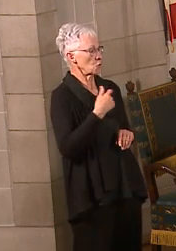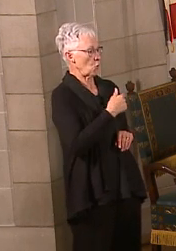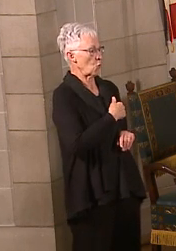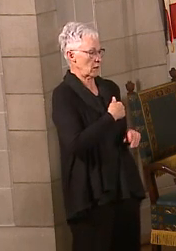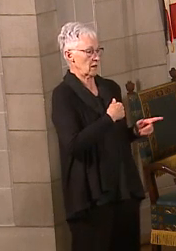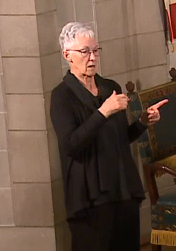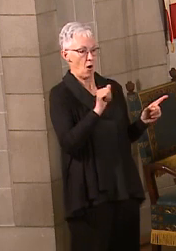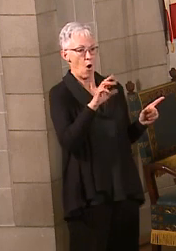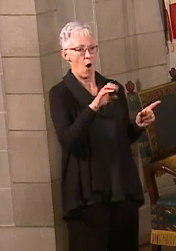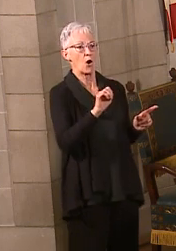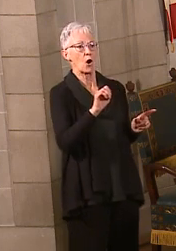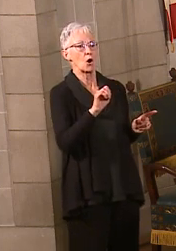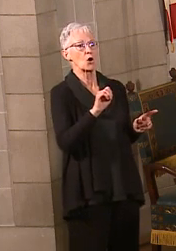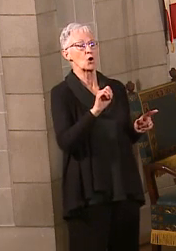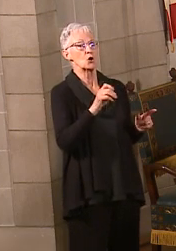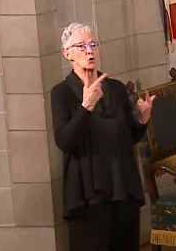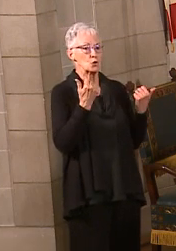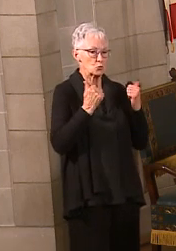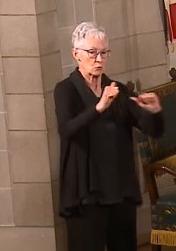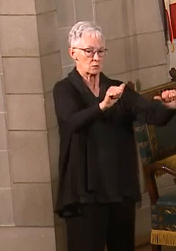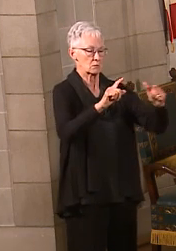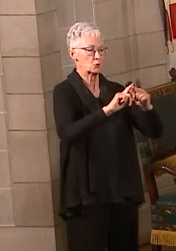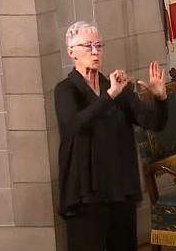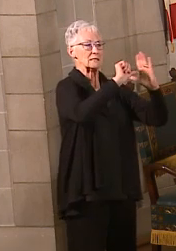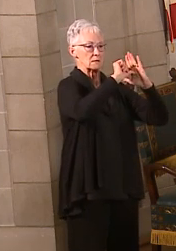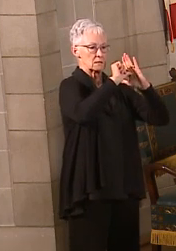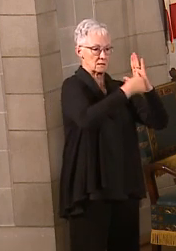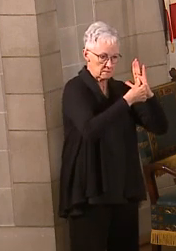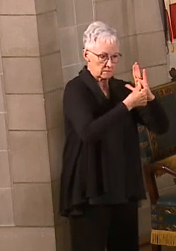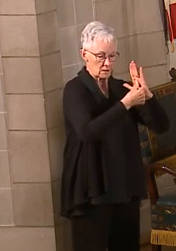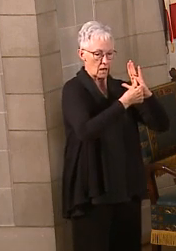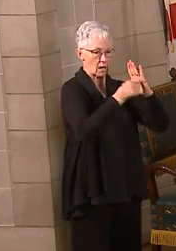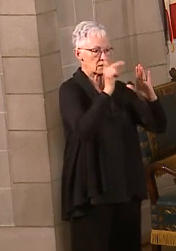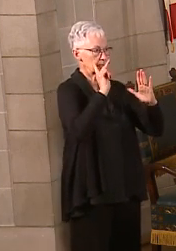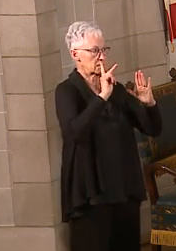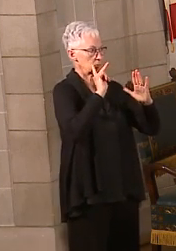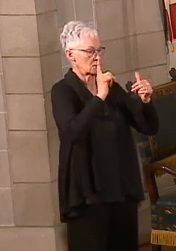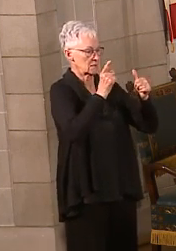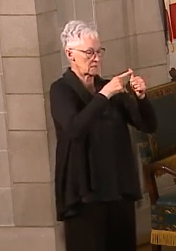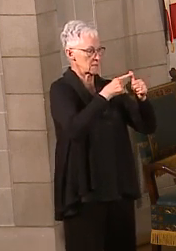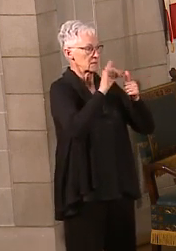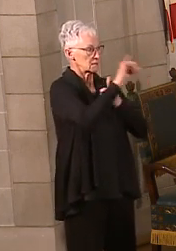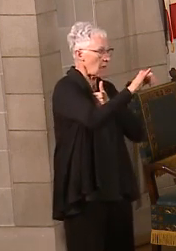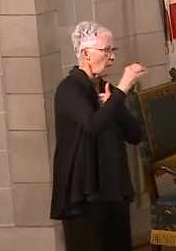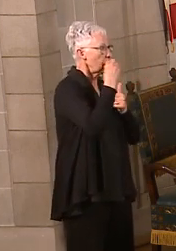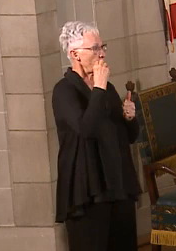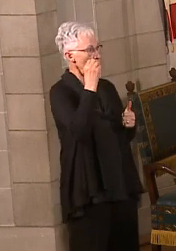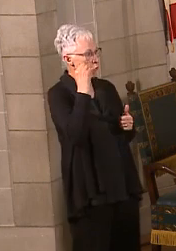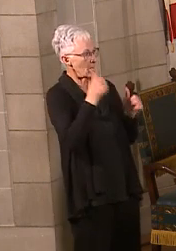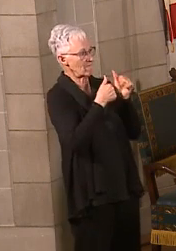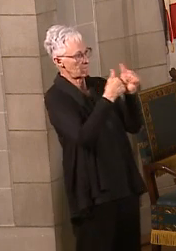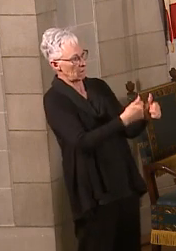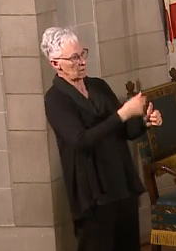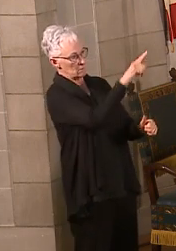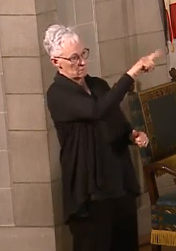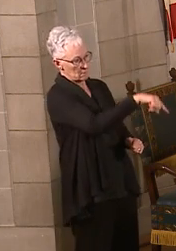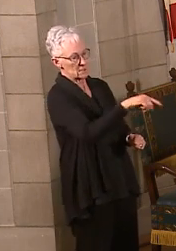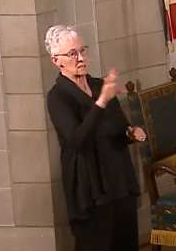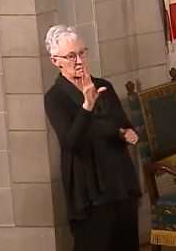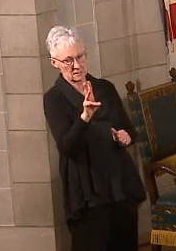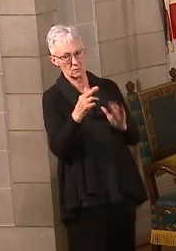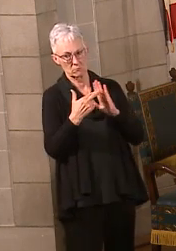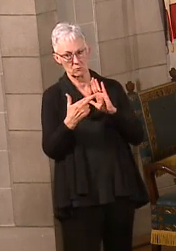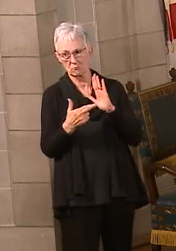as you suggest, on the things we want people to do around staying home, staying healthy, our 6 rules for staying home and staying healthy. This is about